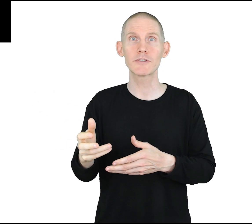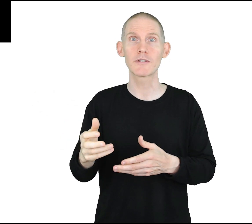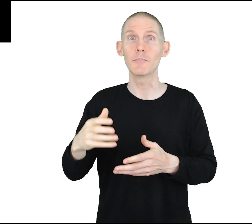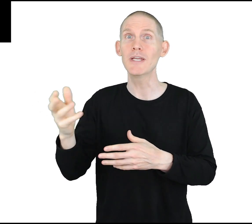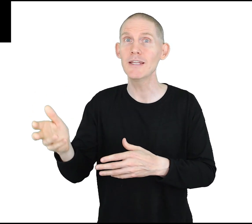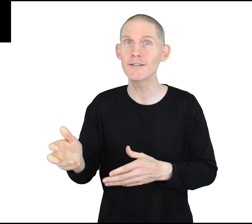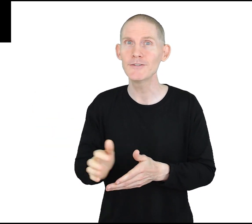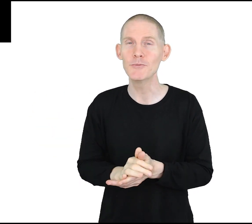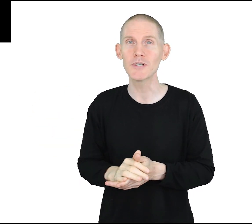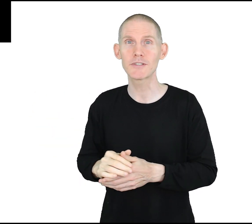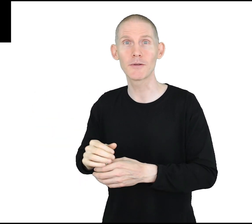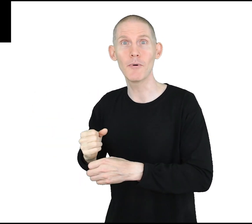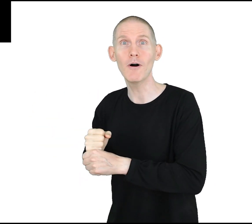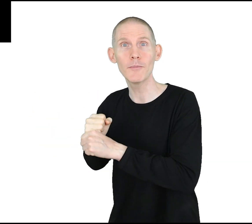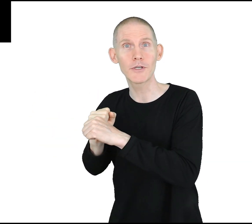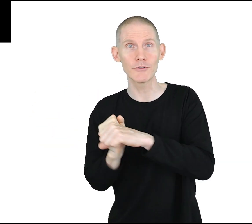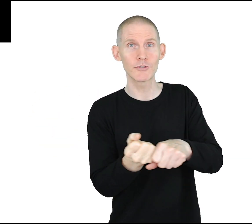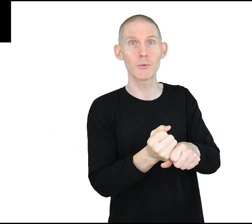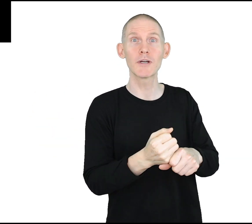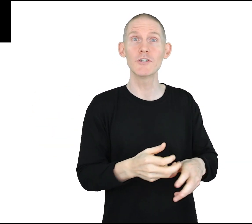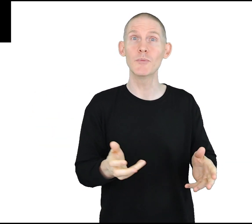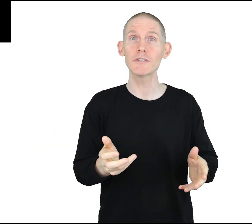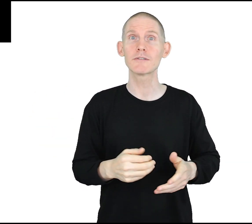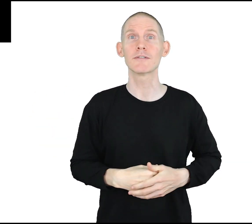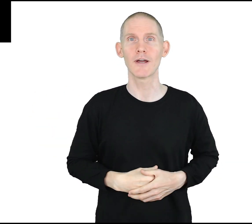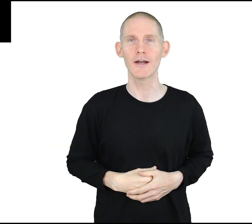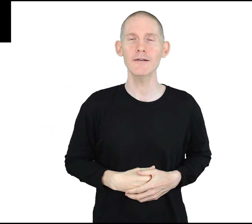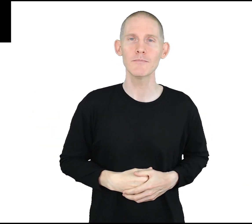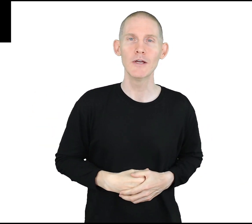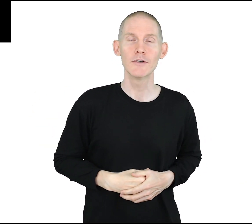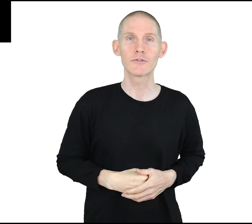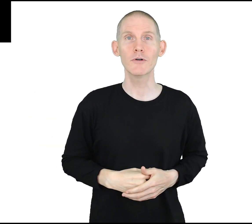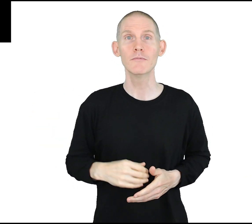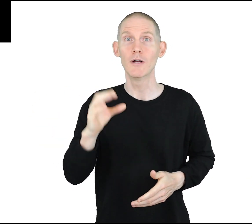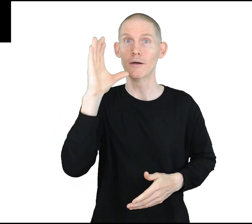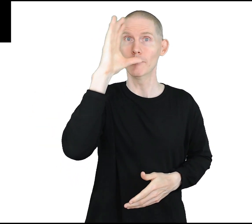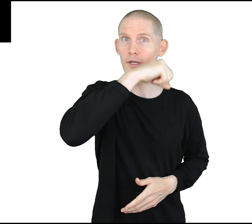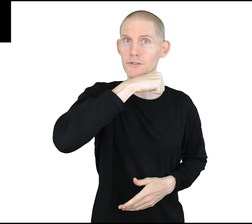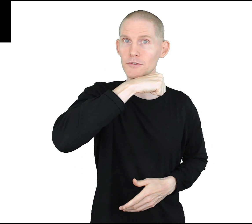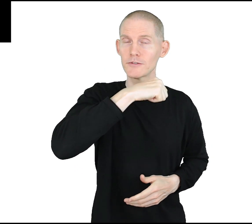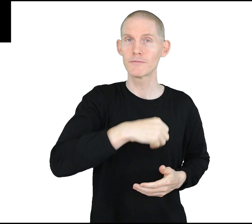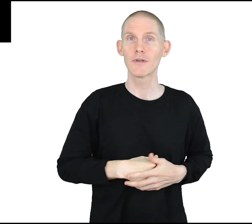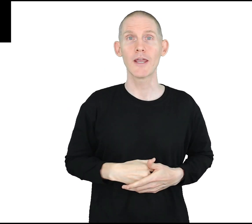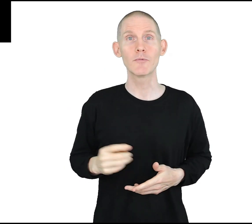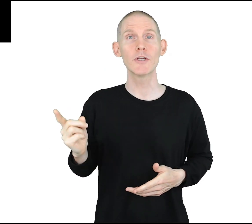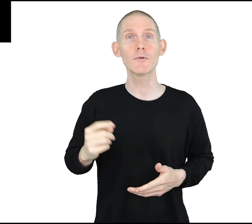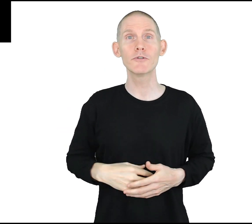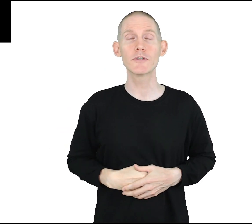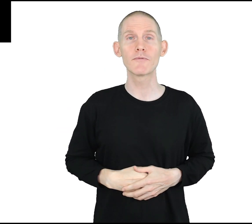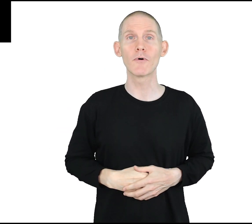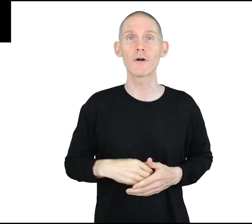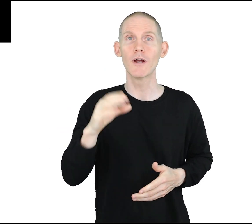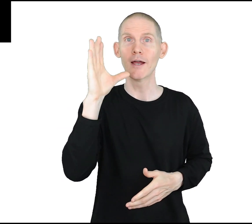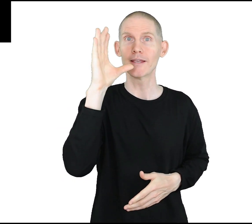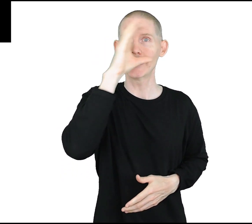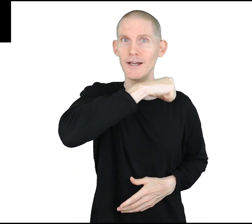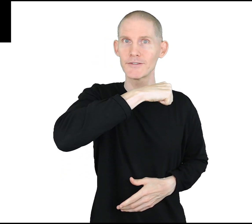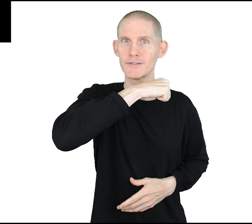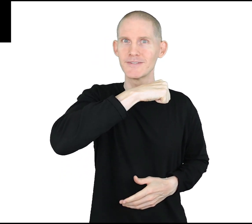the meeting. You missed the ball because you swung and you missed. So, miss. And here we're using it for guess. All